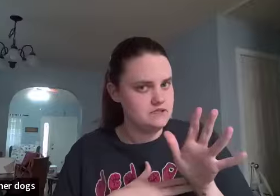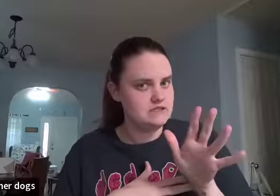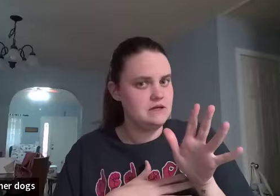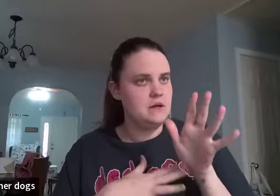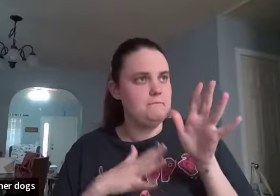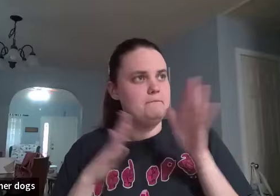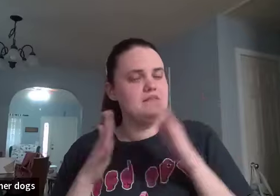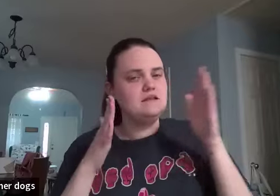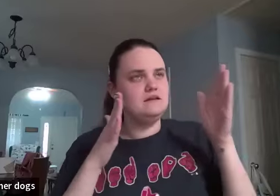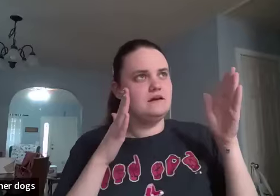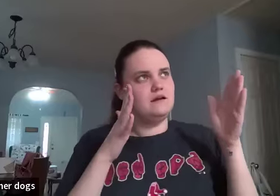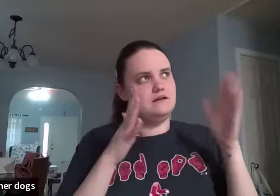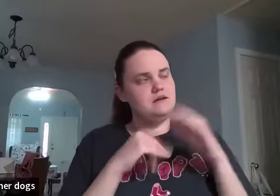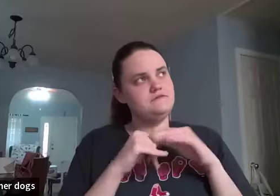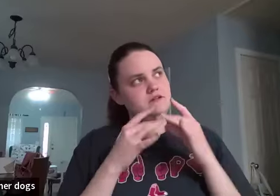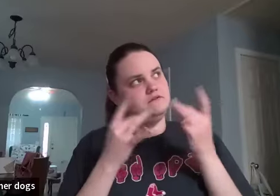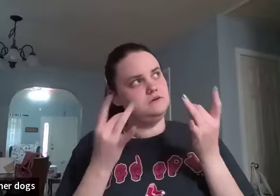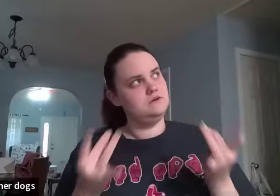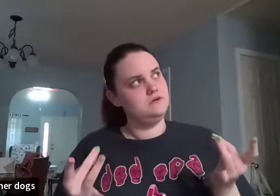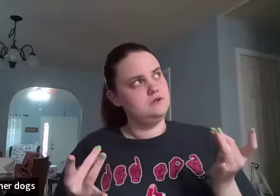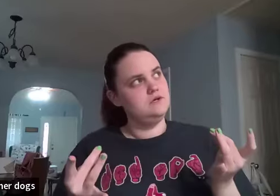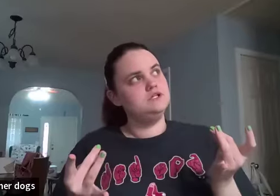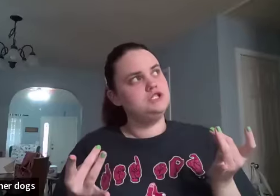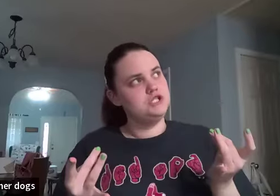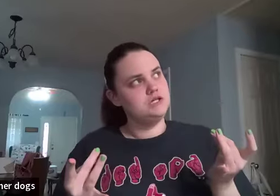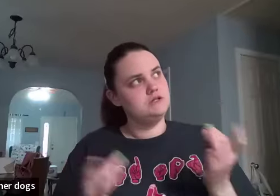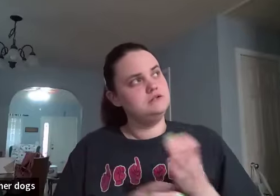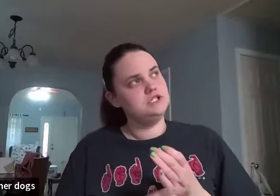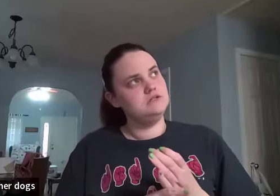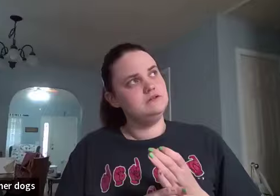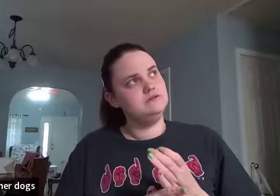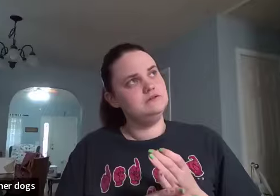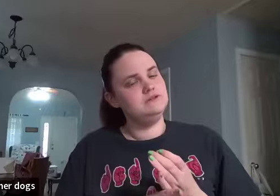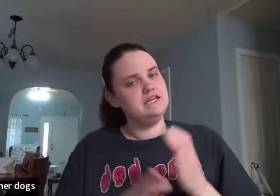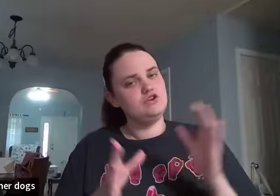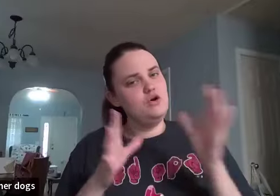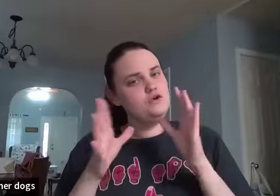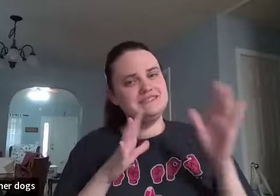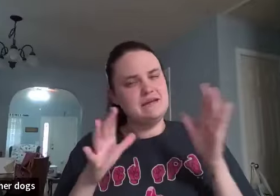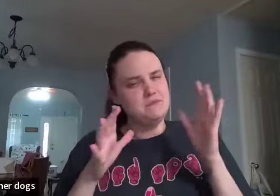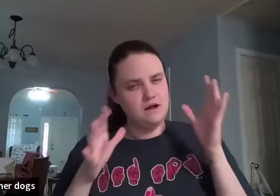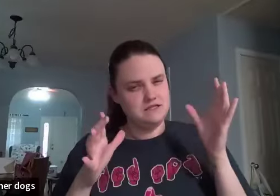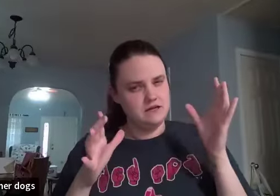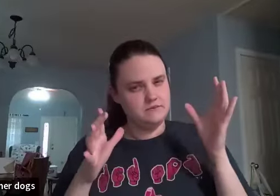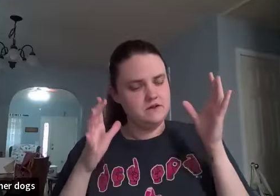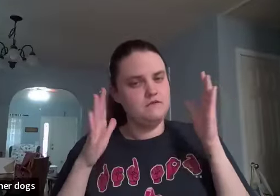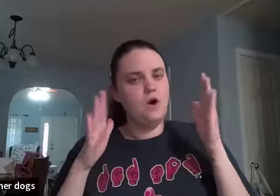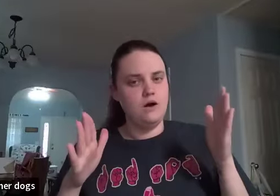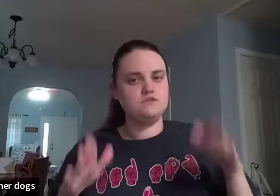ones. Mainly, I have to think of chill, chill. It's all those same concepts of calm.